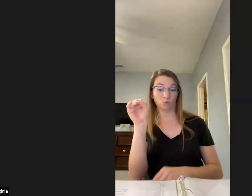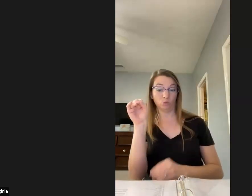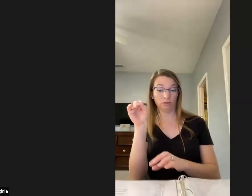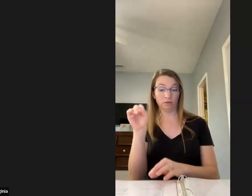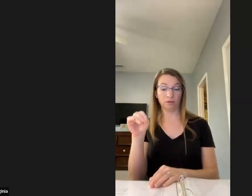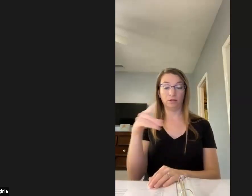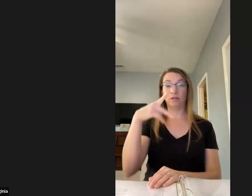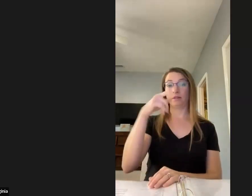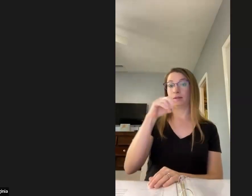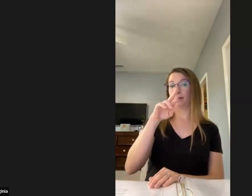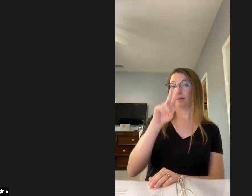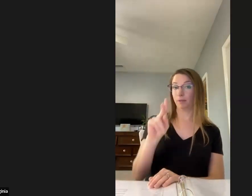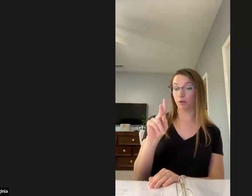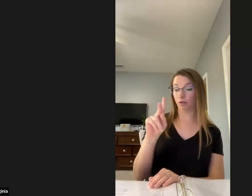zoo, park,